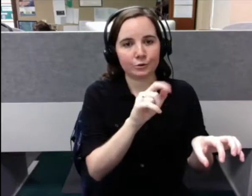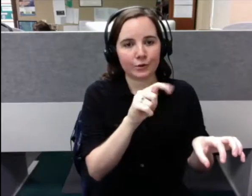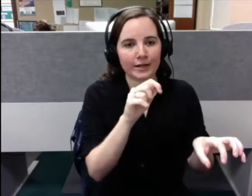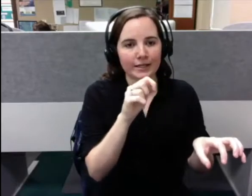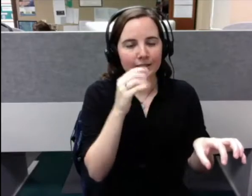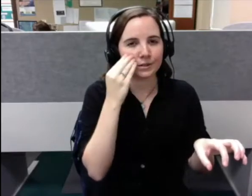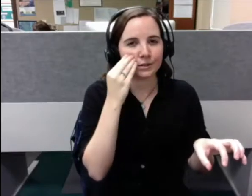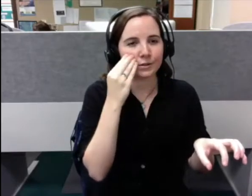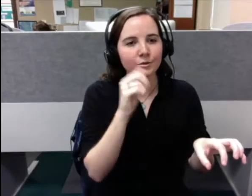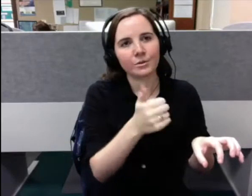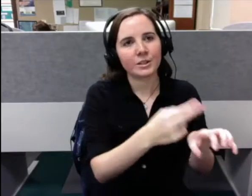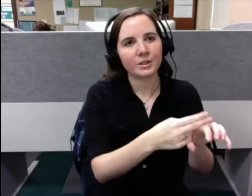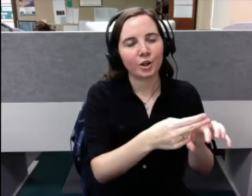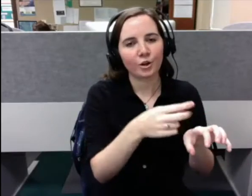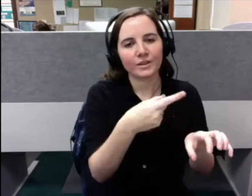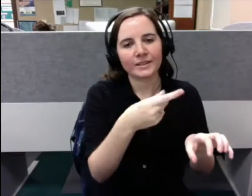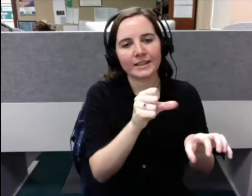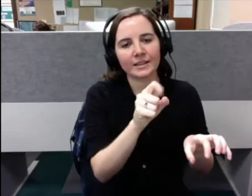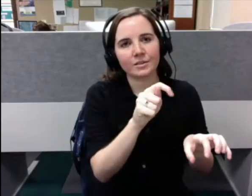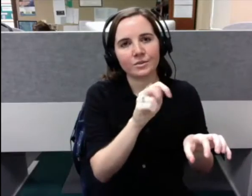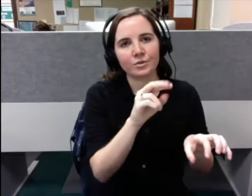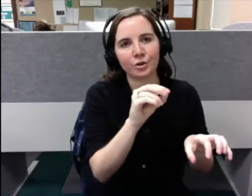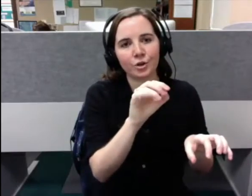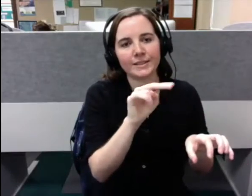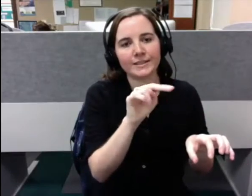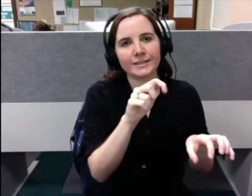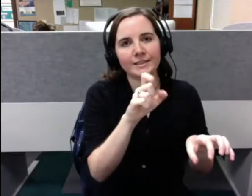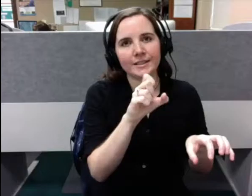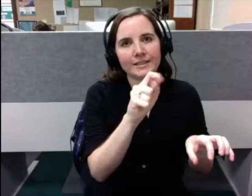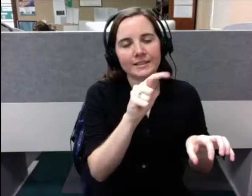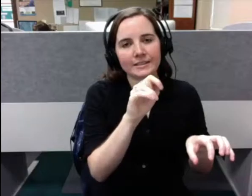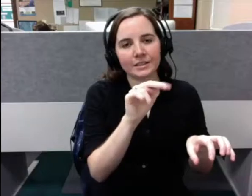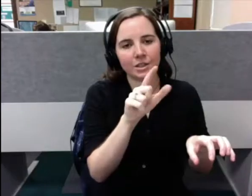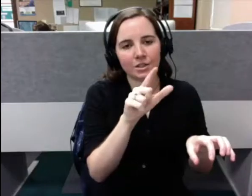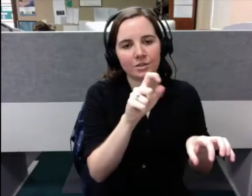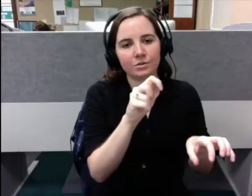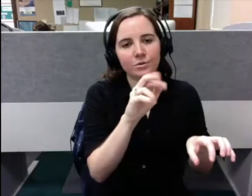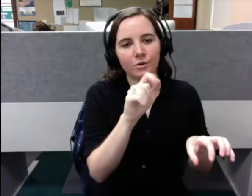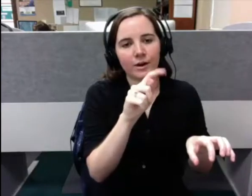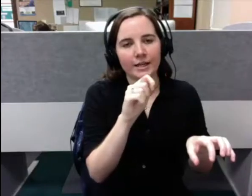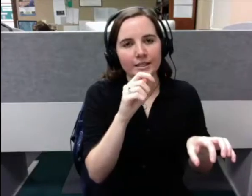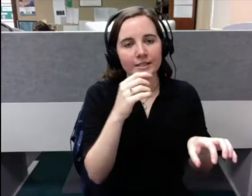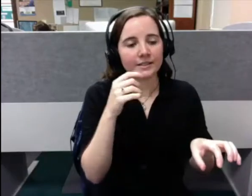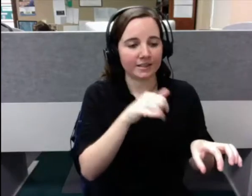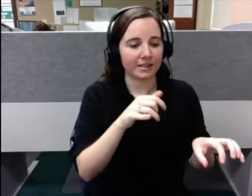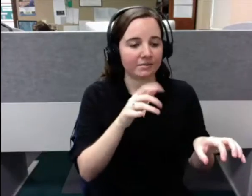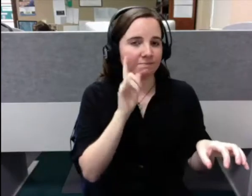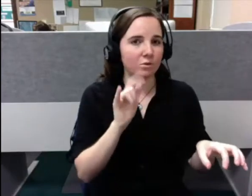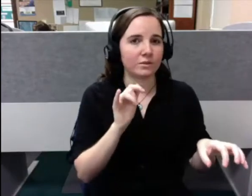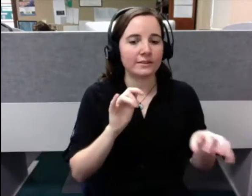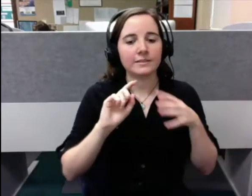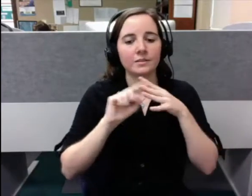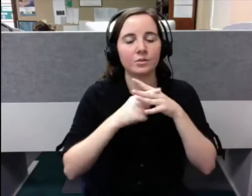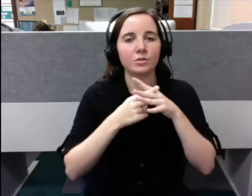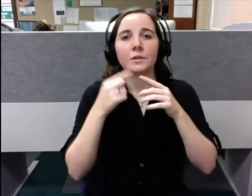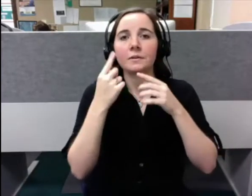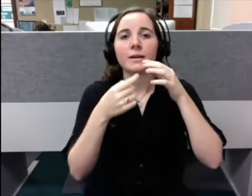sometimes alimentary canal or gastrointestinal tract, that's primarily a 30-foot tube that starts at the mouth and ends at the